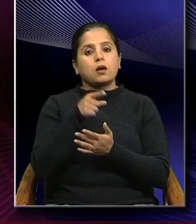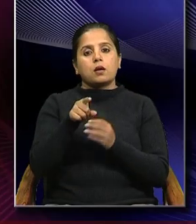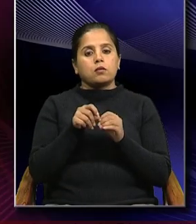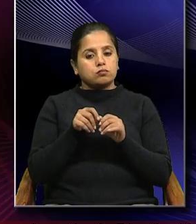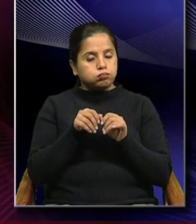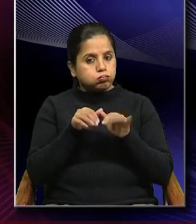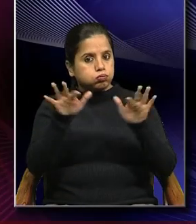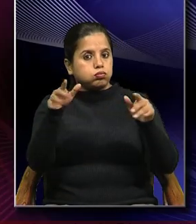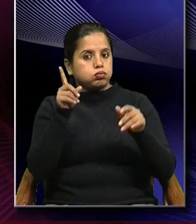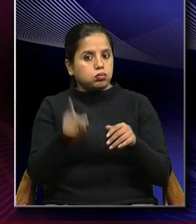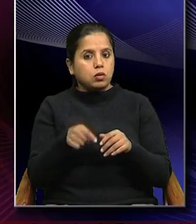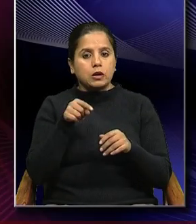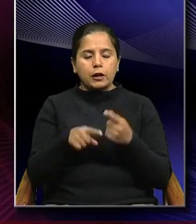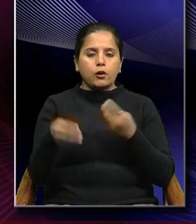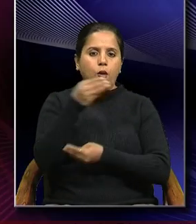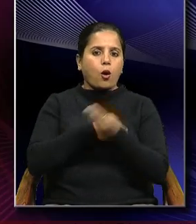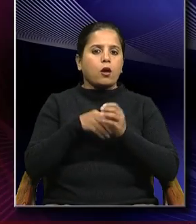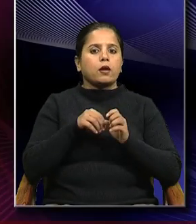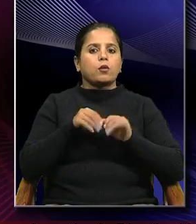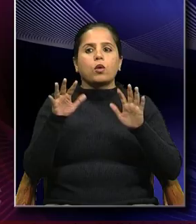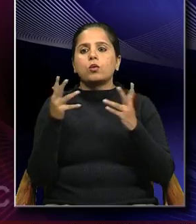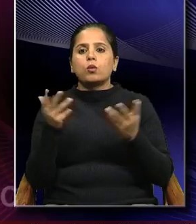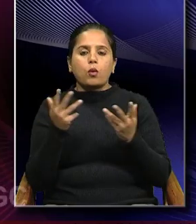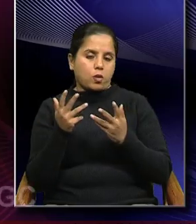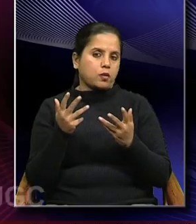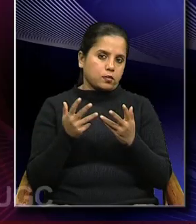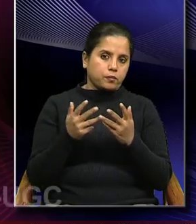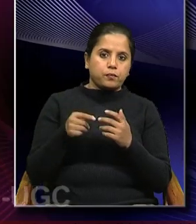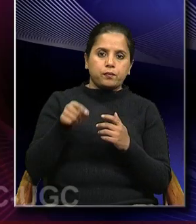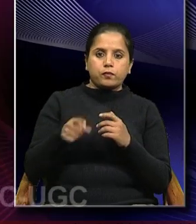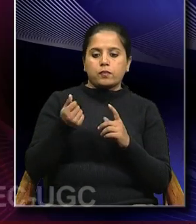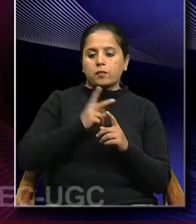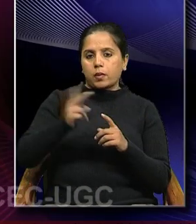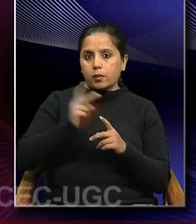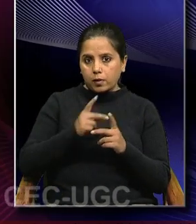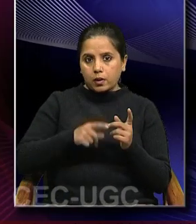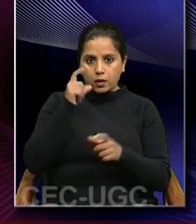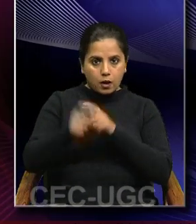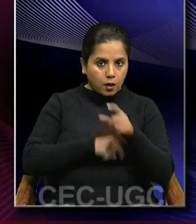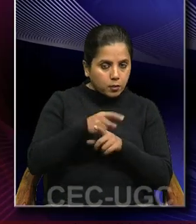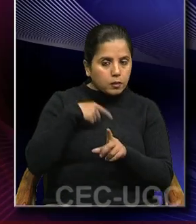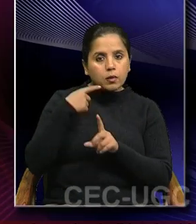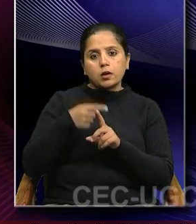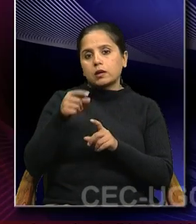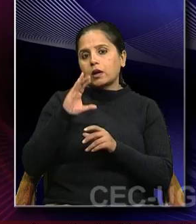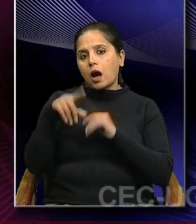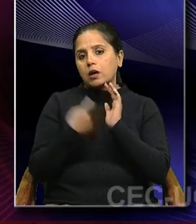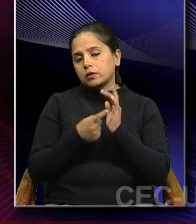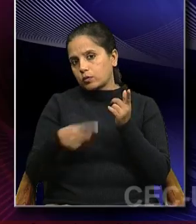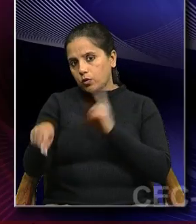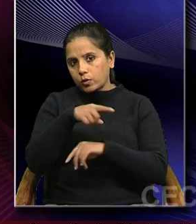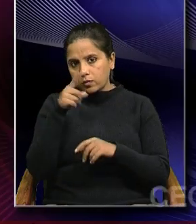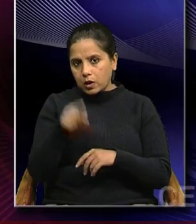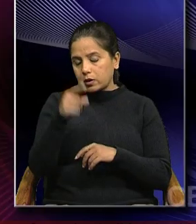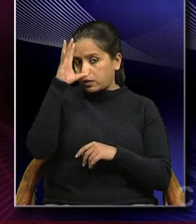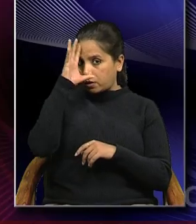effective and economical influence of transactions between the company and the customer. So, you have to keep this